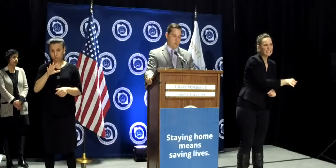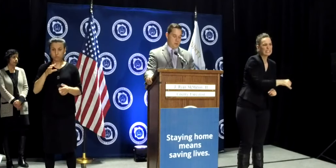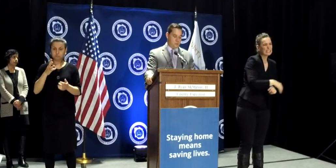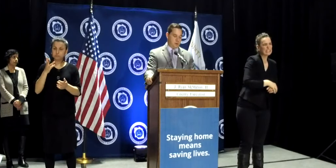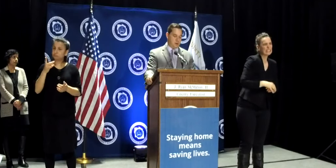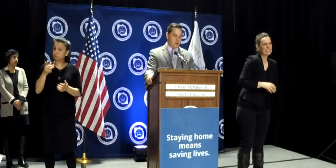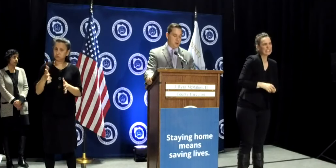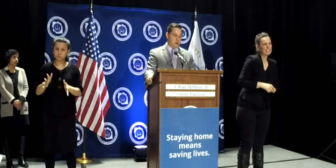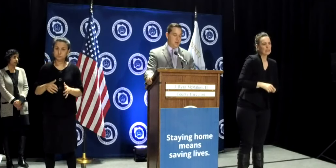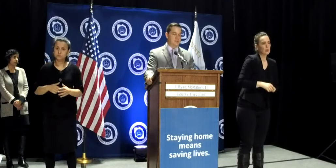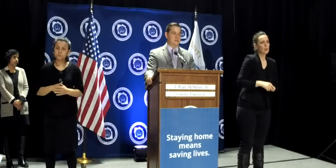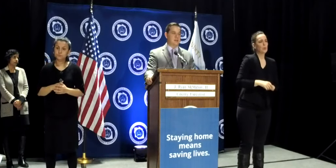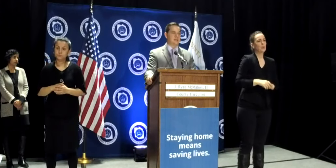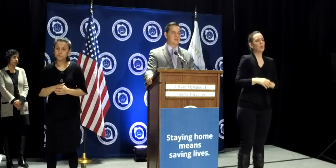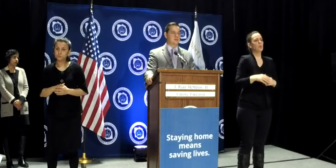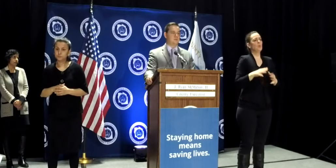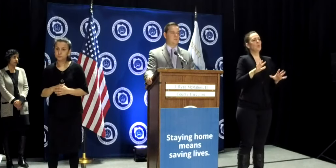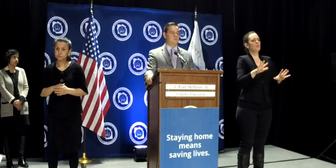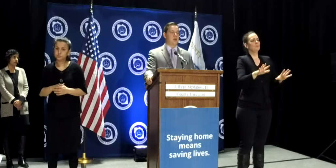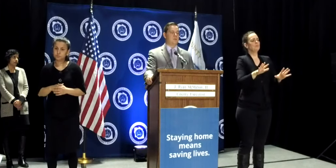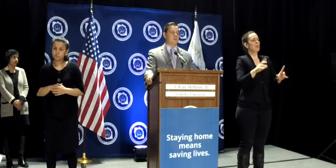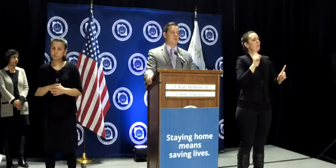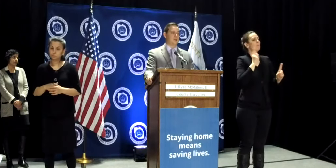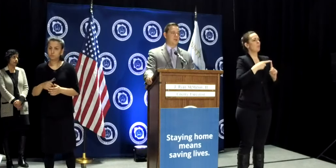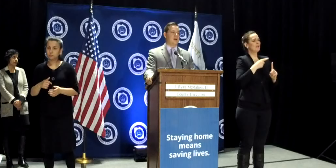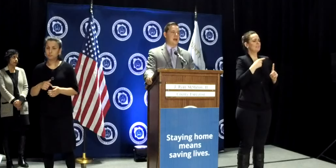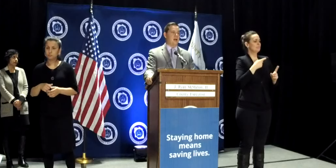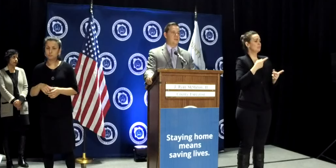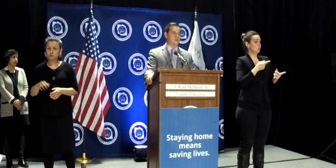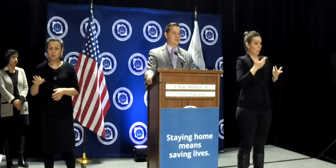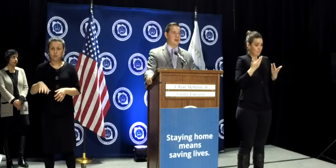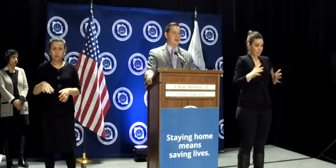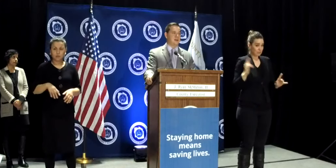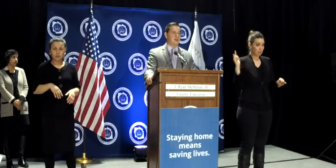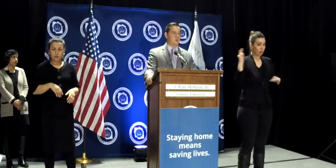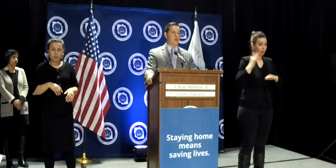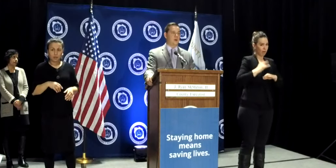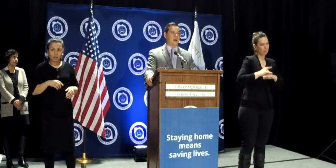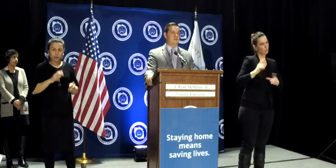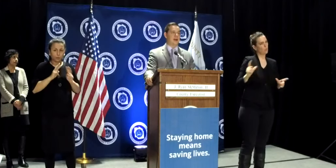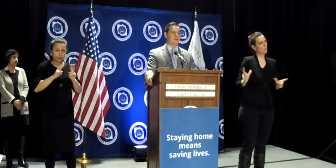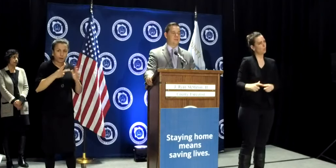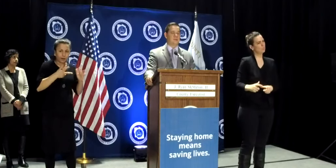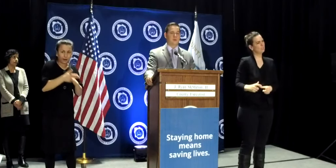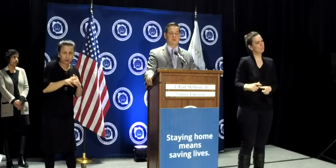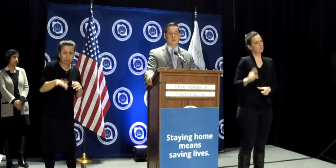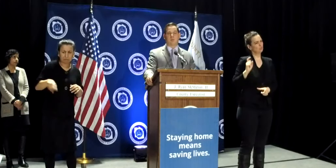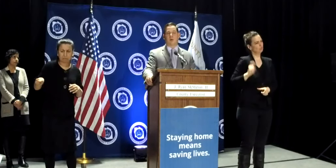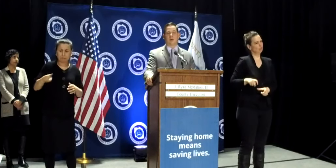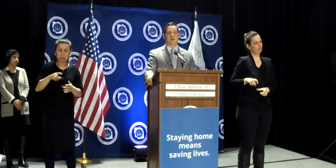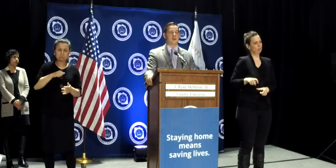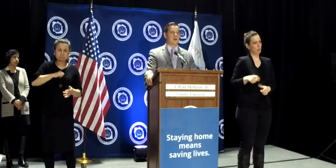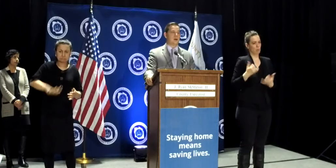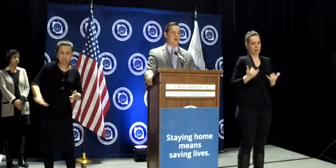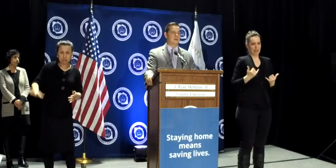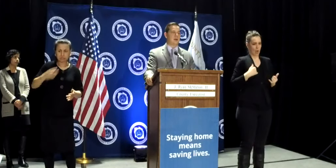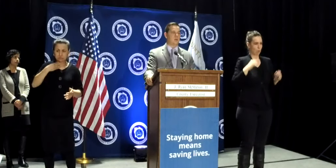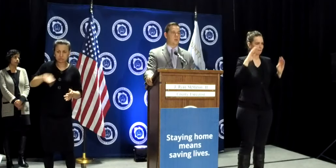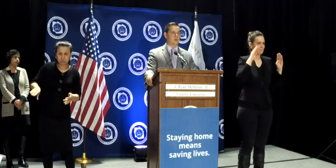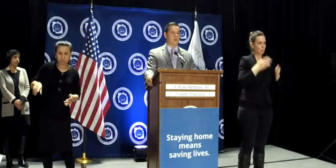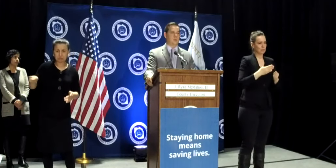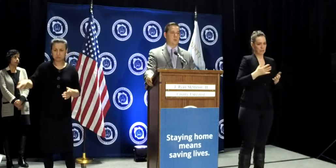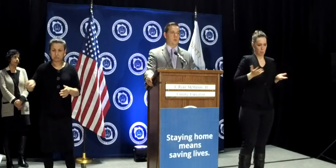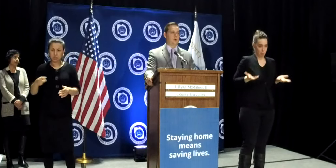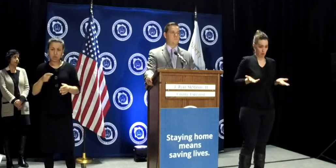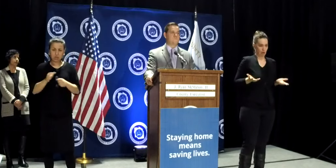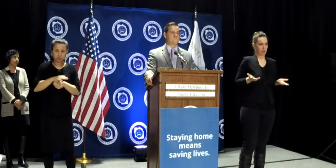like that anyways, but that's a type of analysis that we don't have time to do. At some point down the